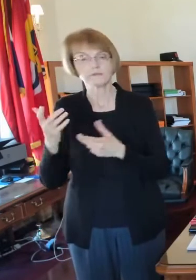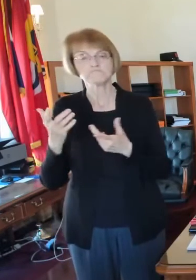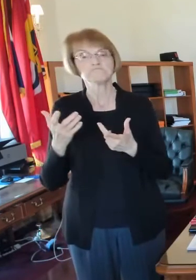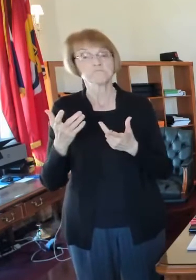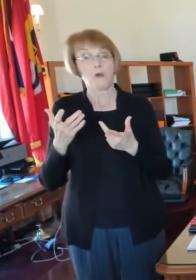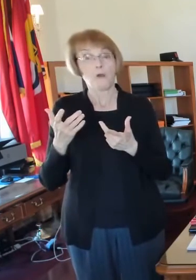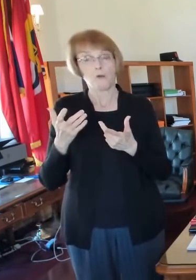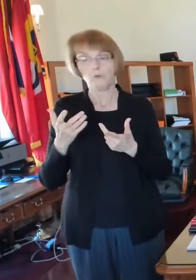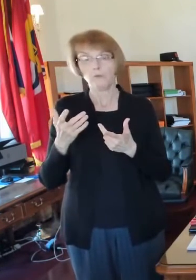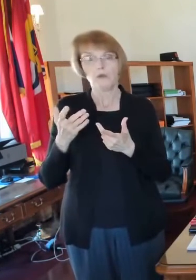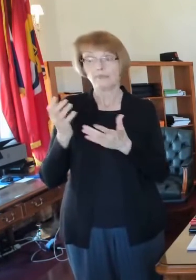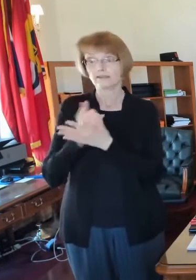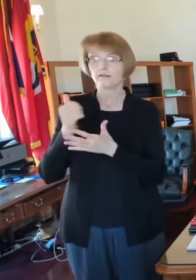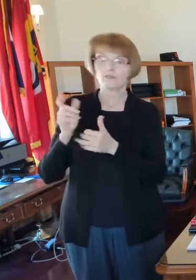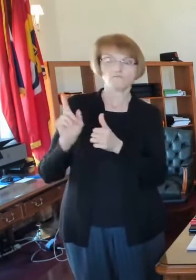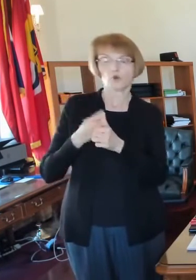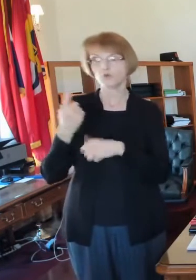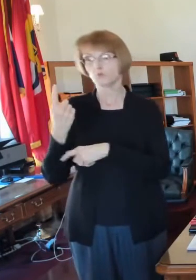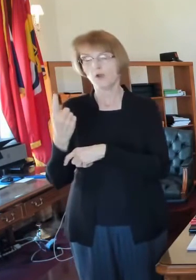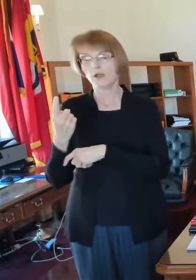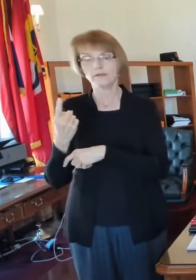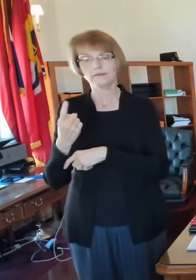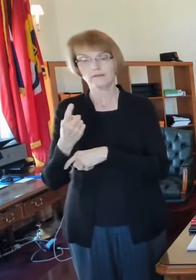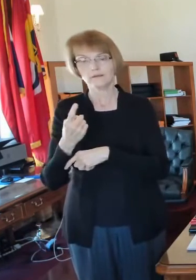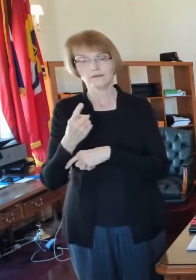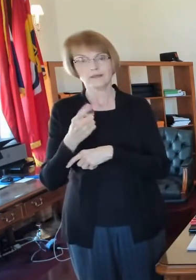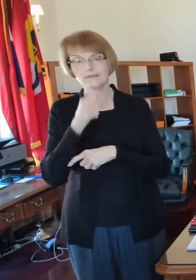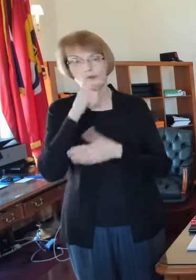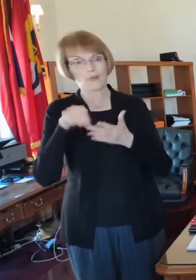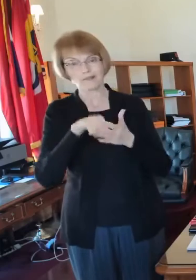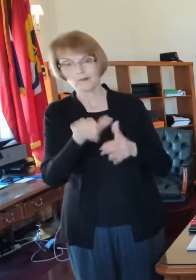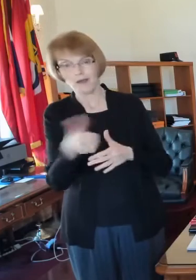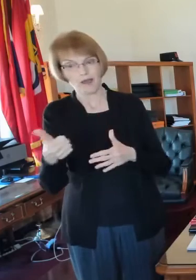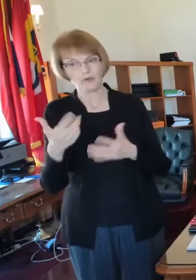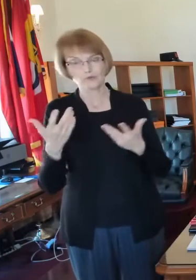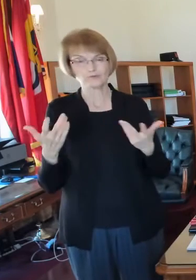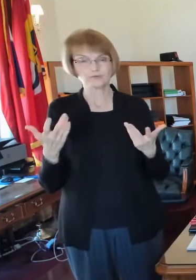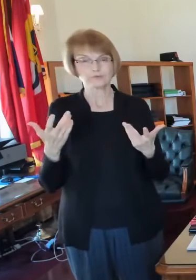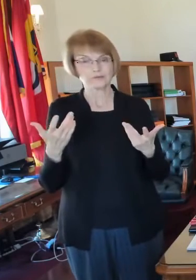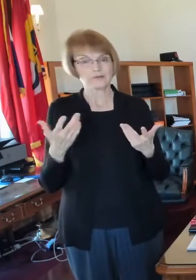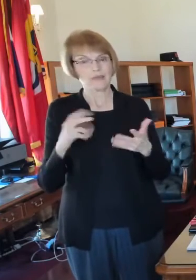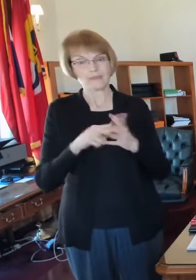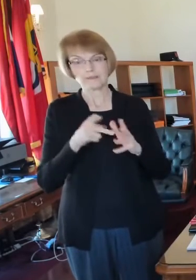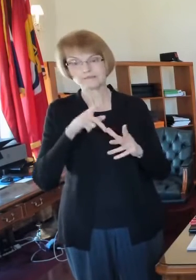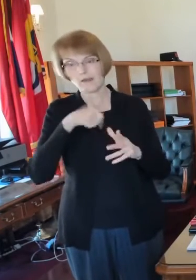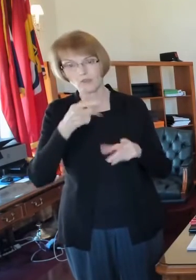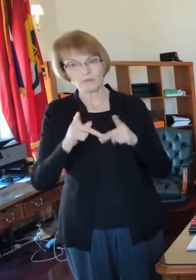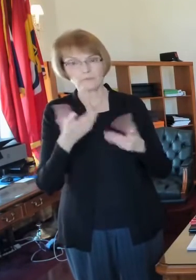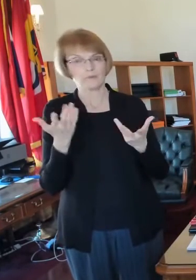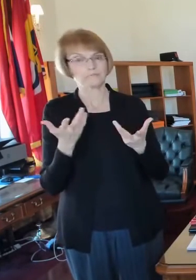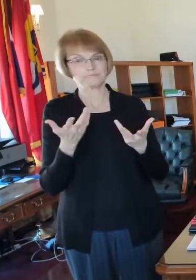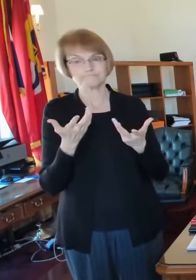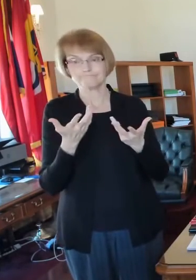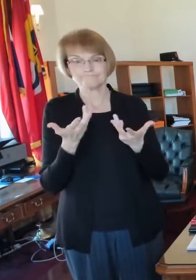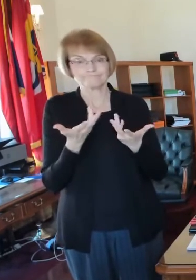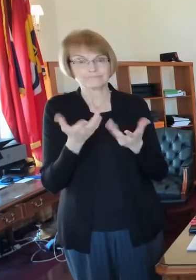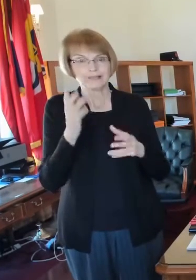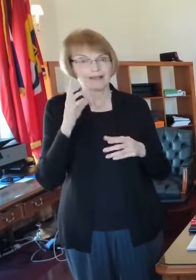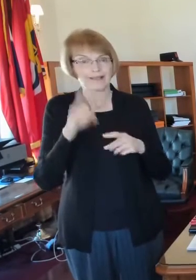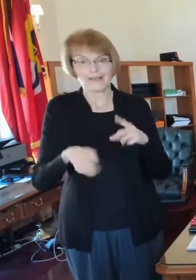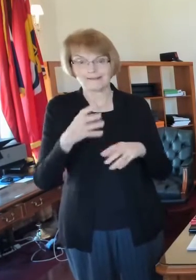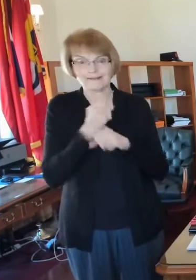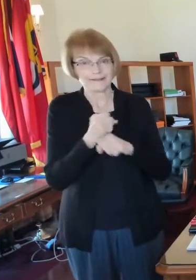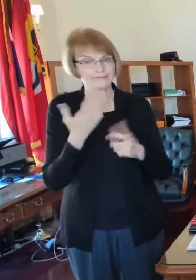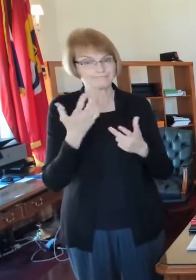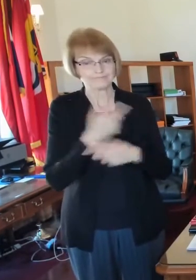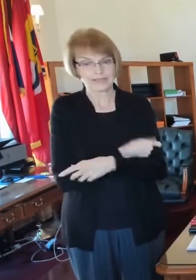So it will be, we believe, a regional event probably in the very near future. That is all we